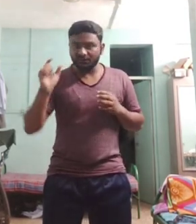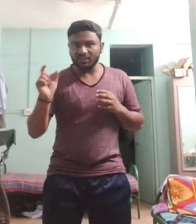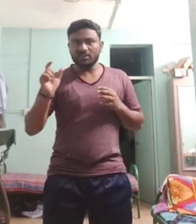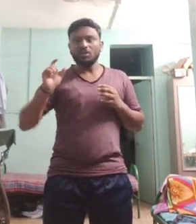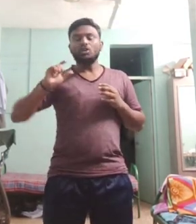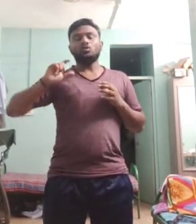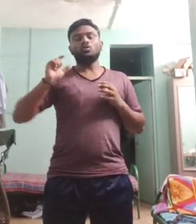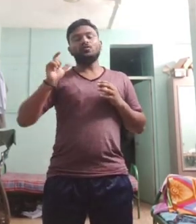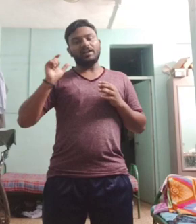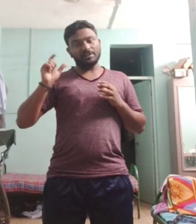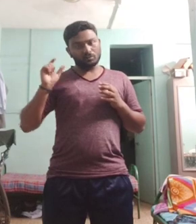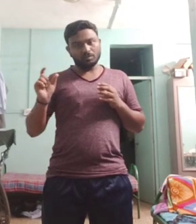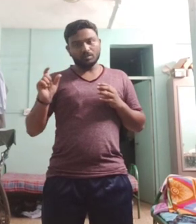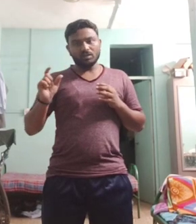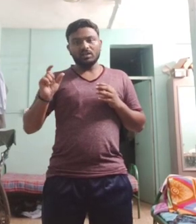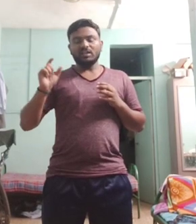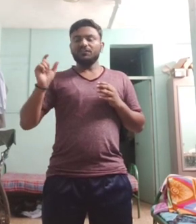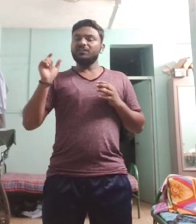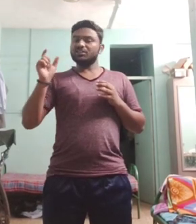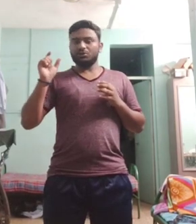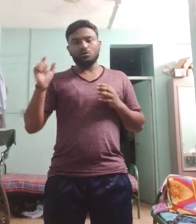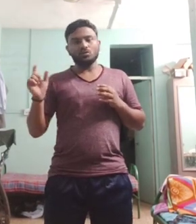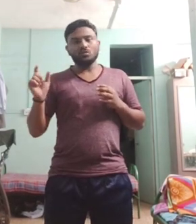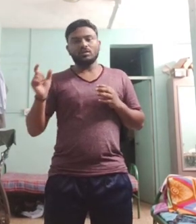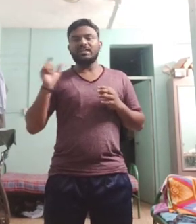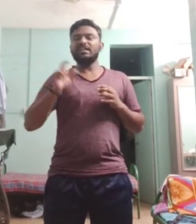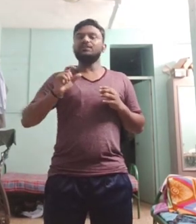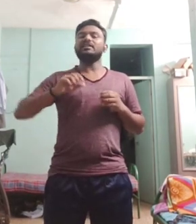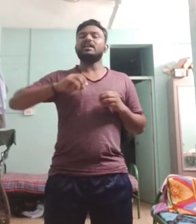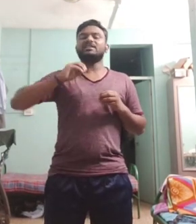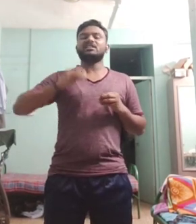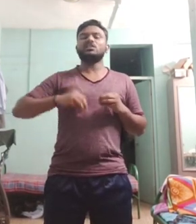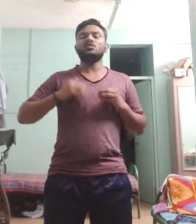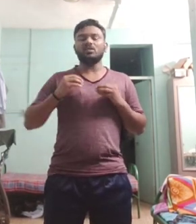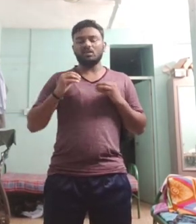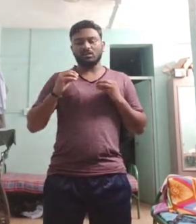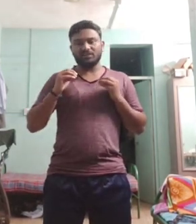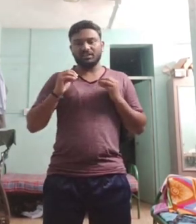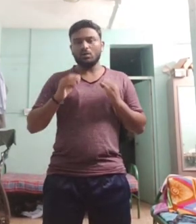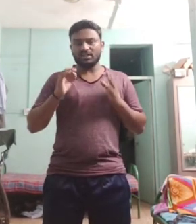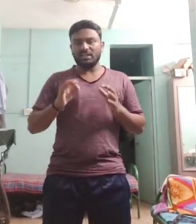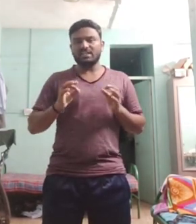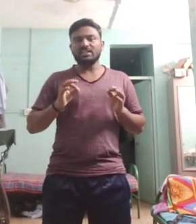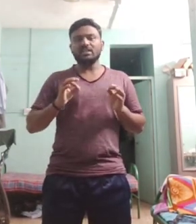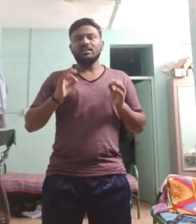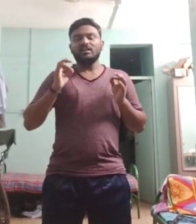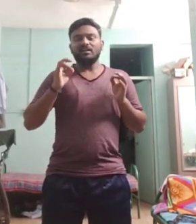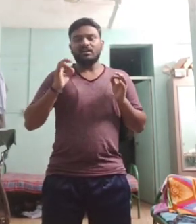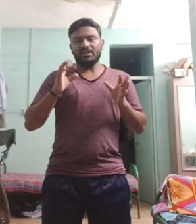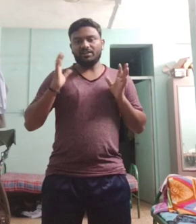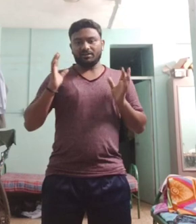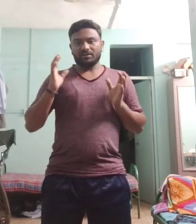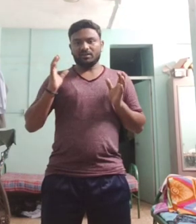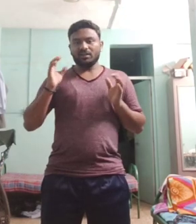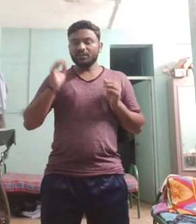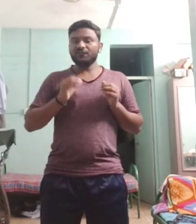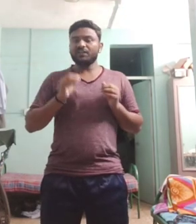given to the while loop, if it is true, then it will execute without any error. If it